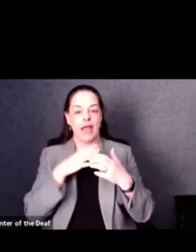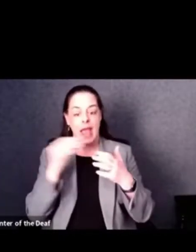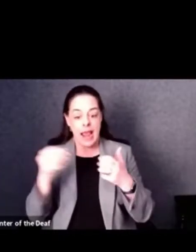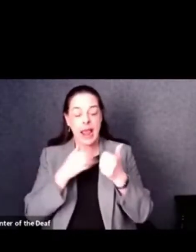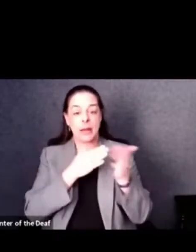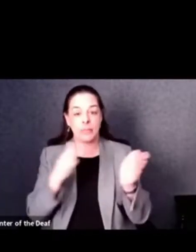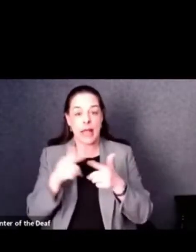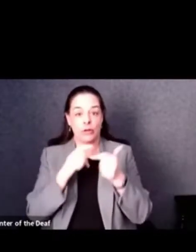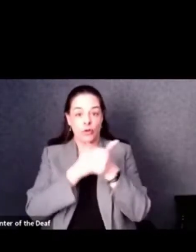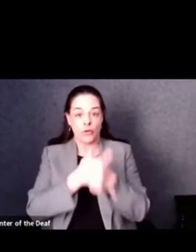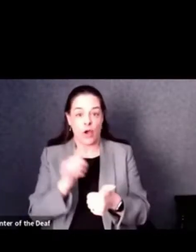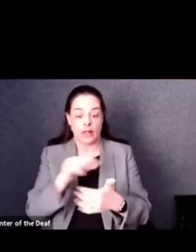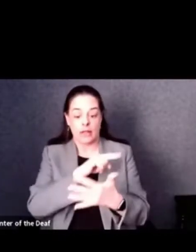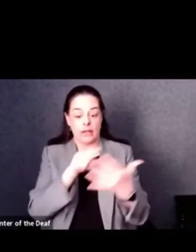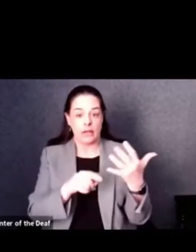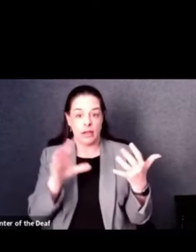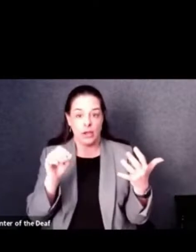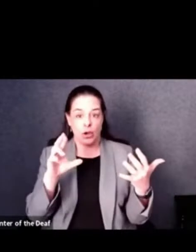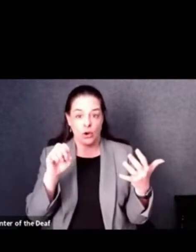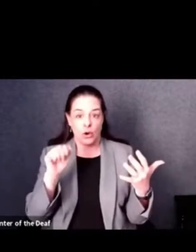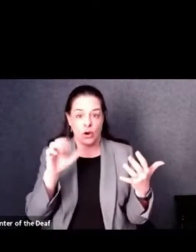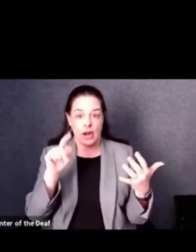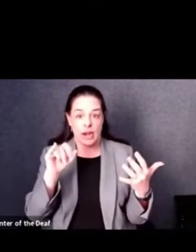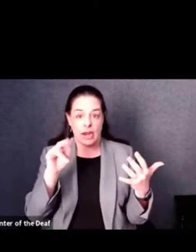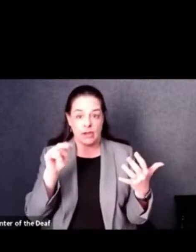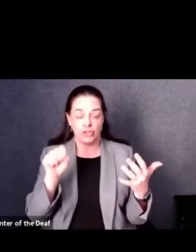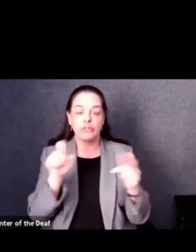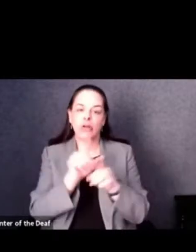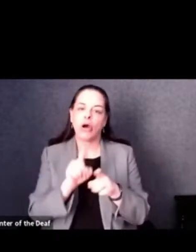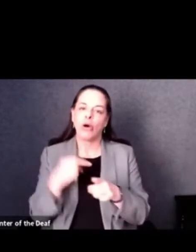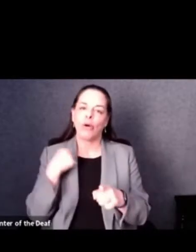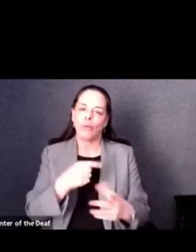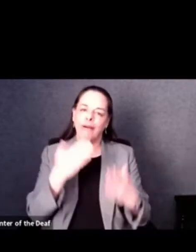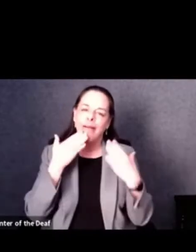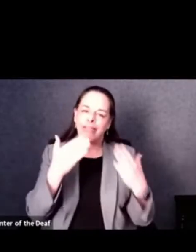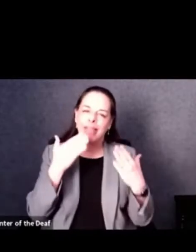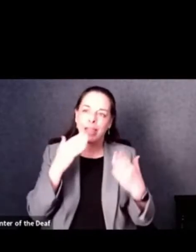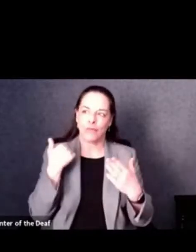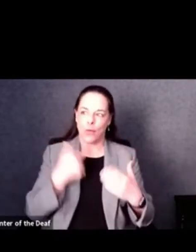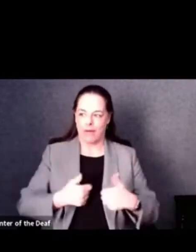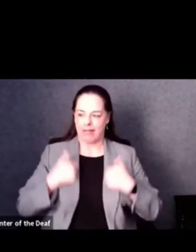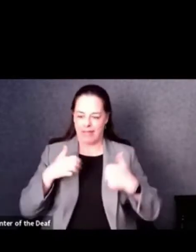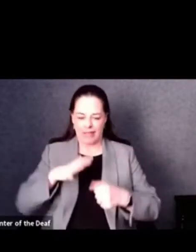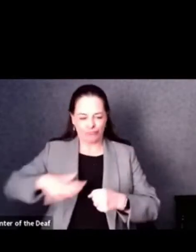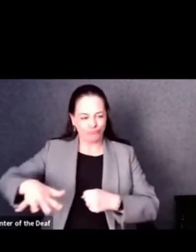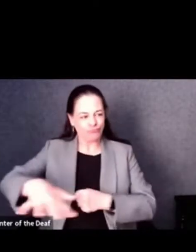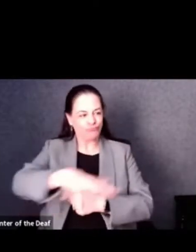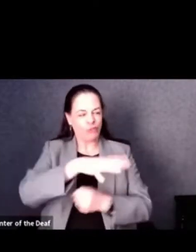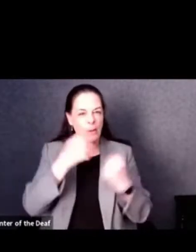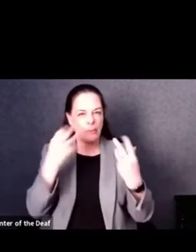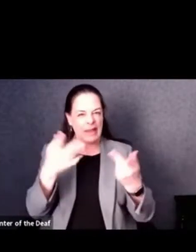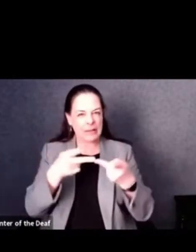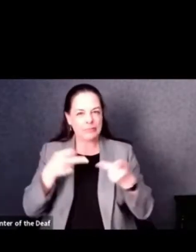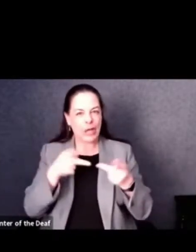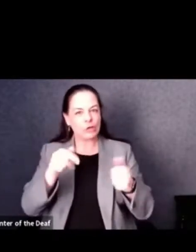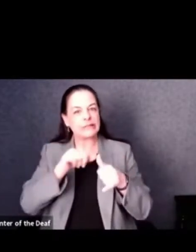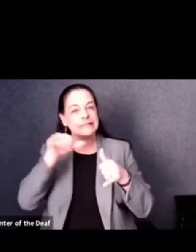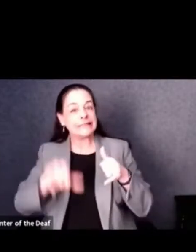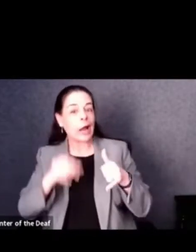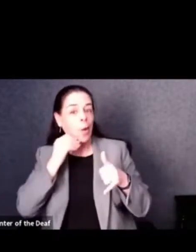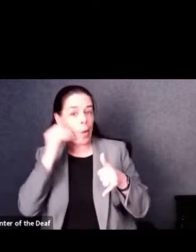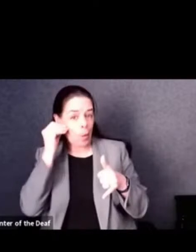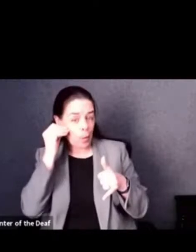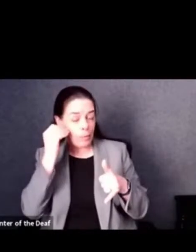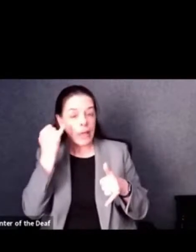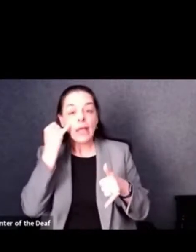actions. We are also thankful that we live in an area with many staycation opportunities. If you're looking for some fun ideas for your